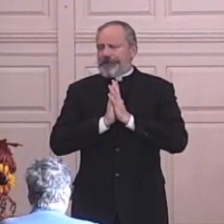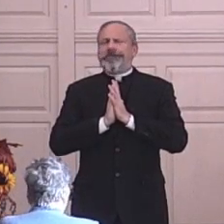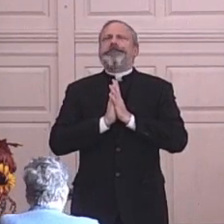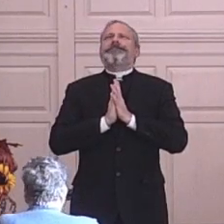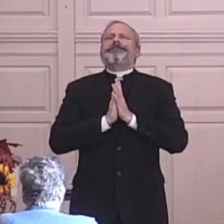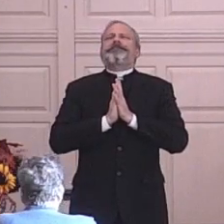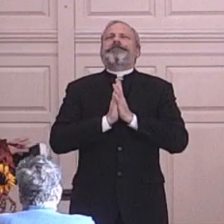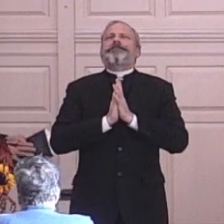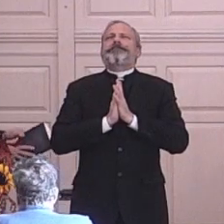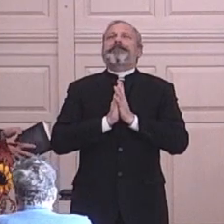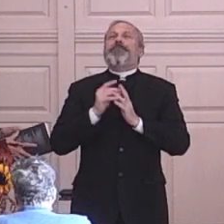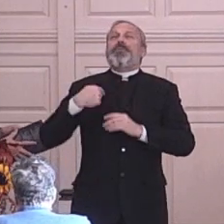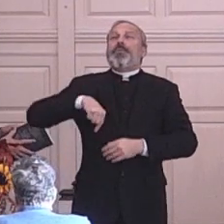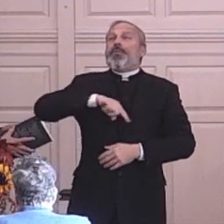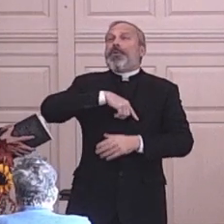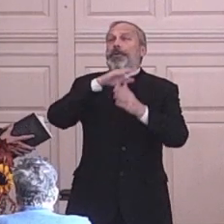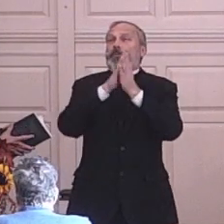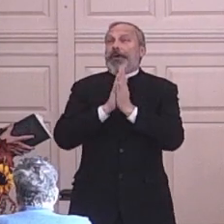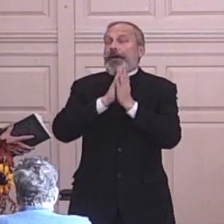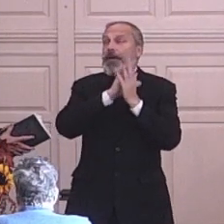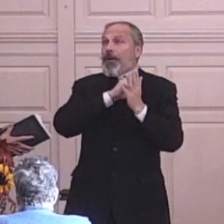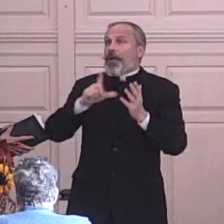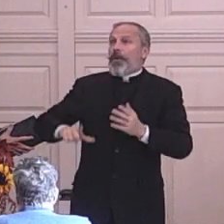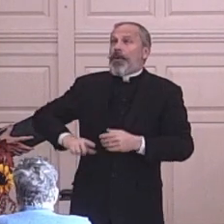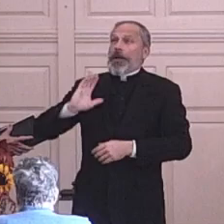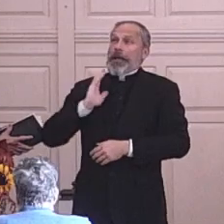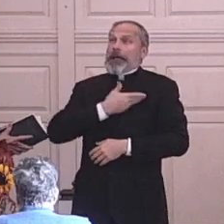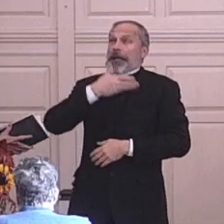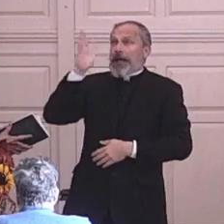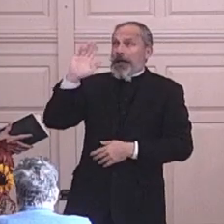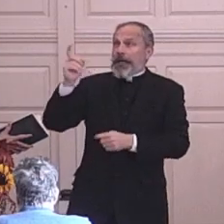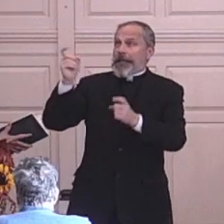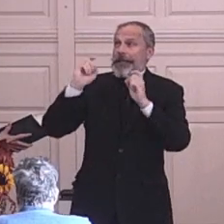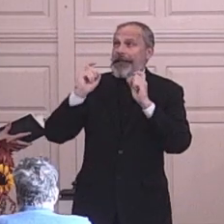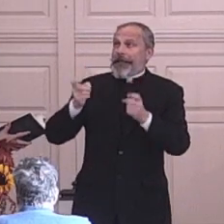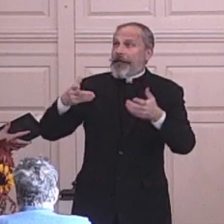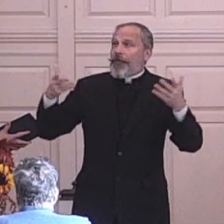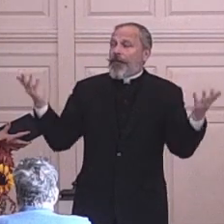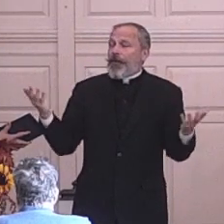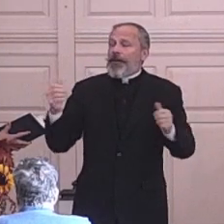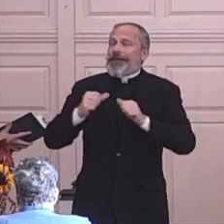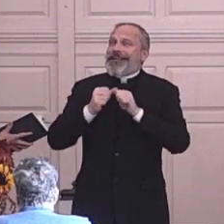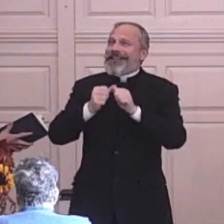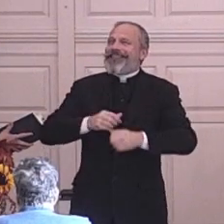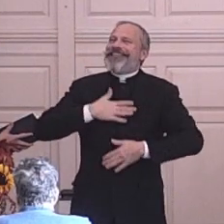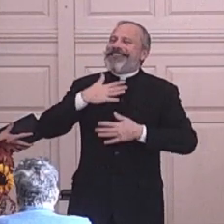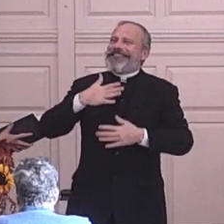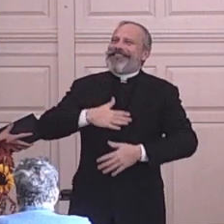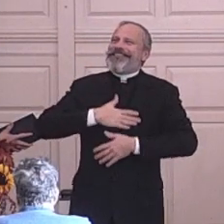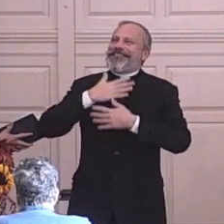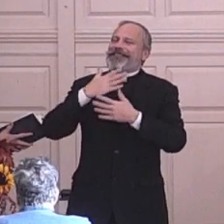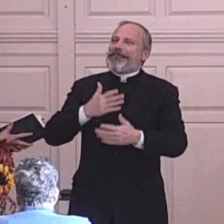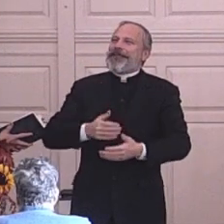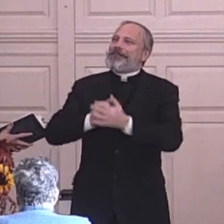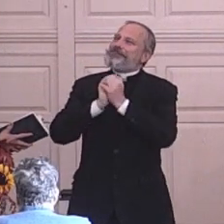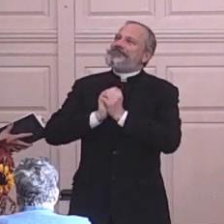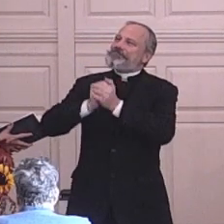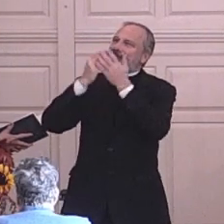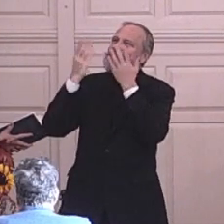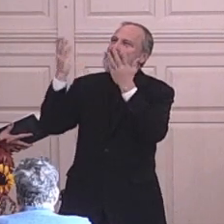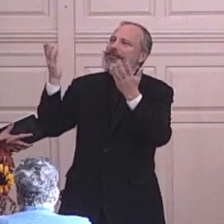Grant us, we pray, O Lord our God, the constant gladness of being devoted to